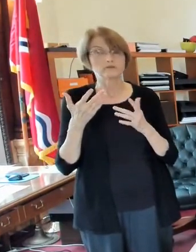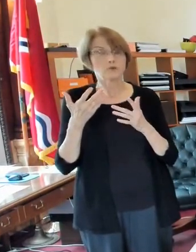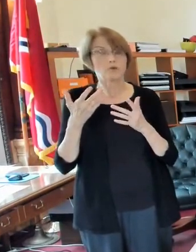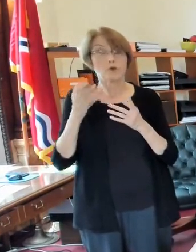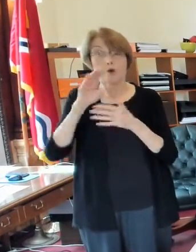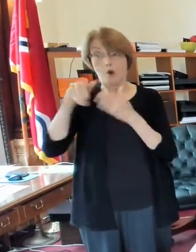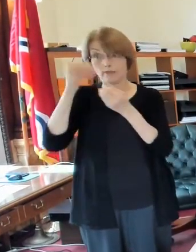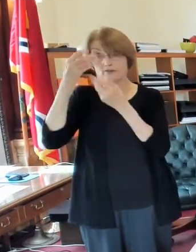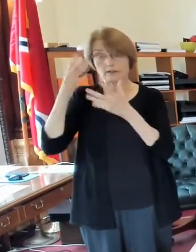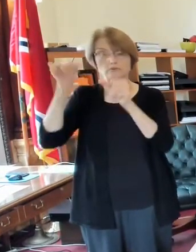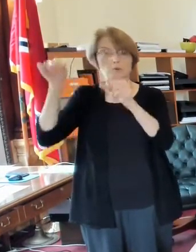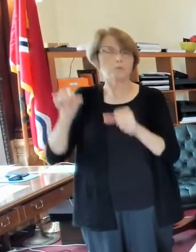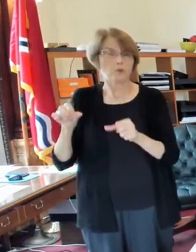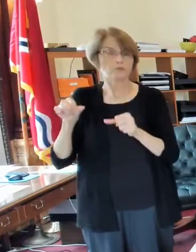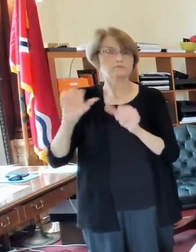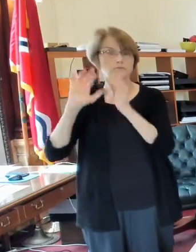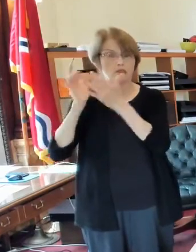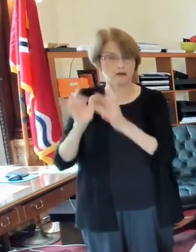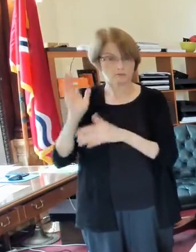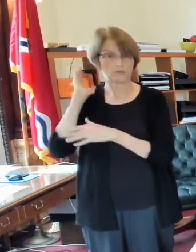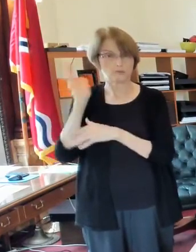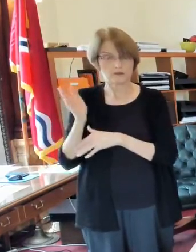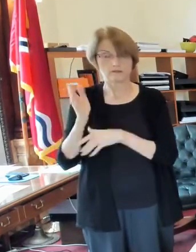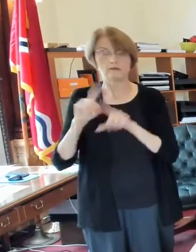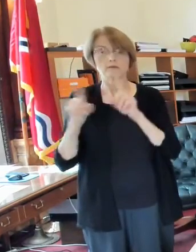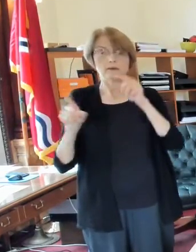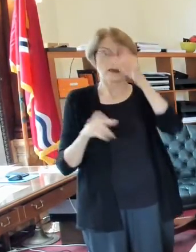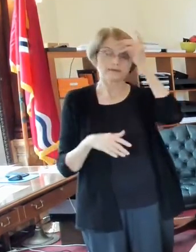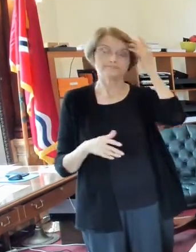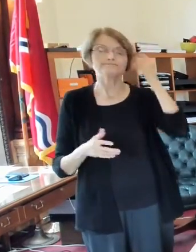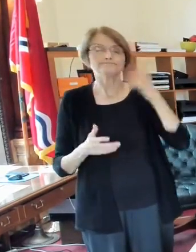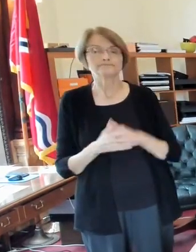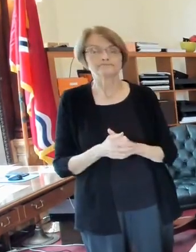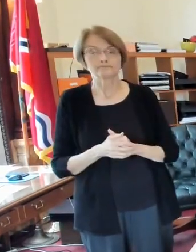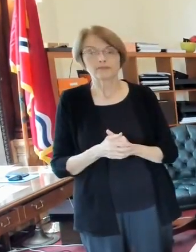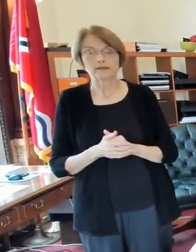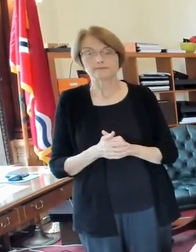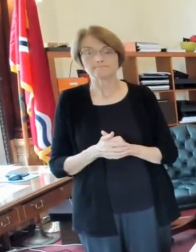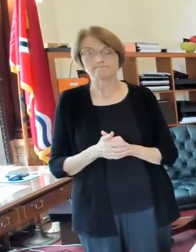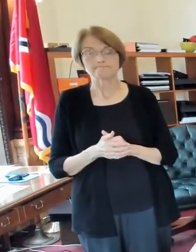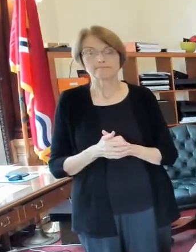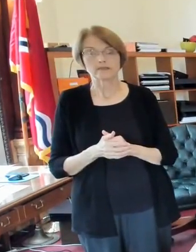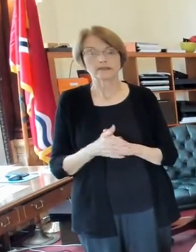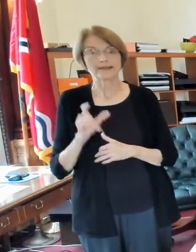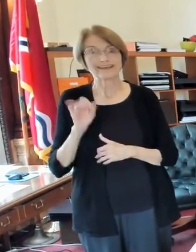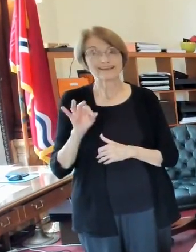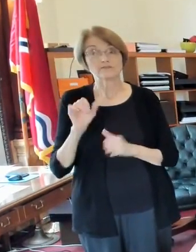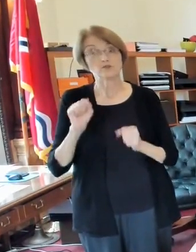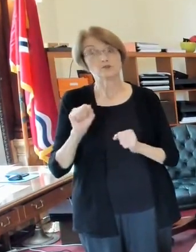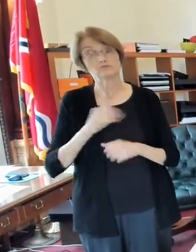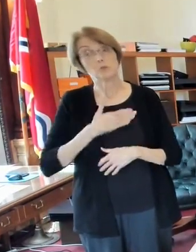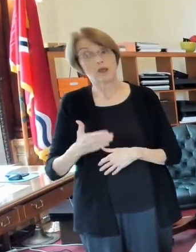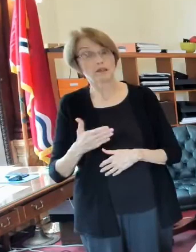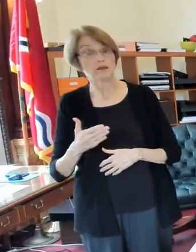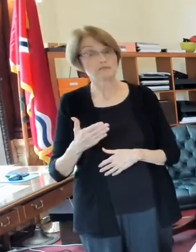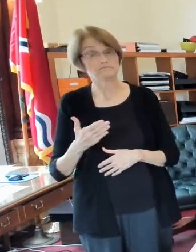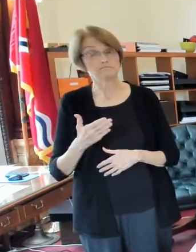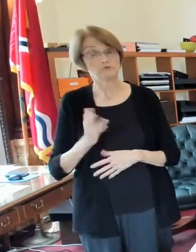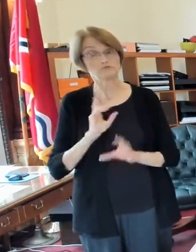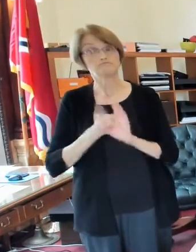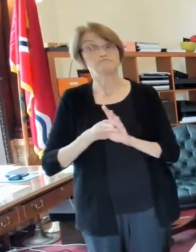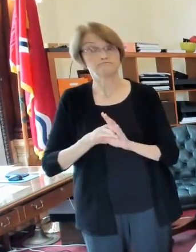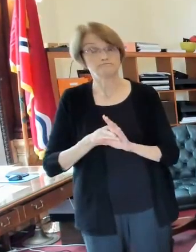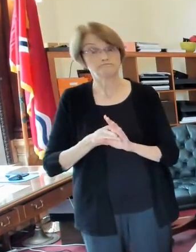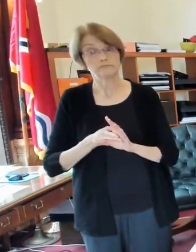again. We've posted it before. But so if you can do it, that would be terrific.